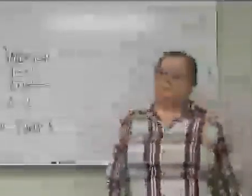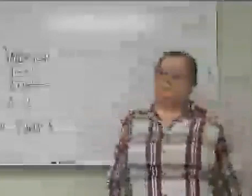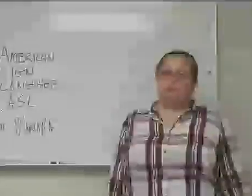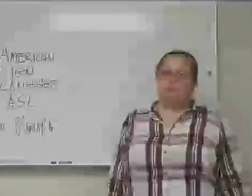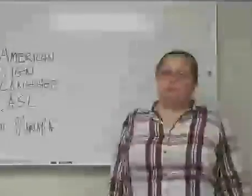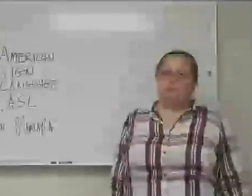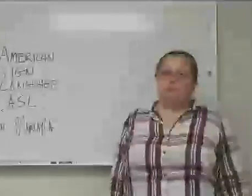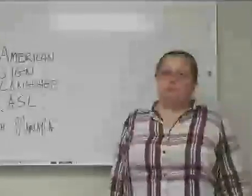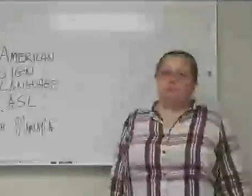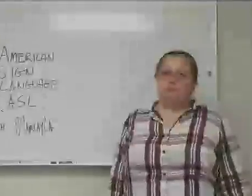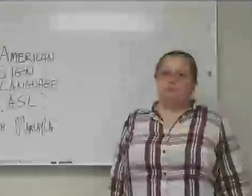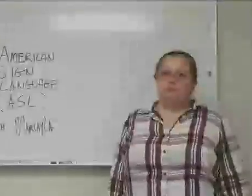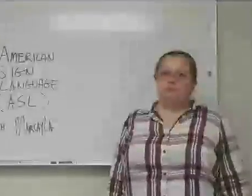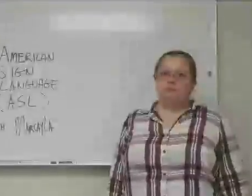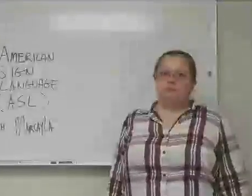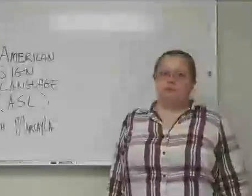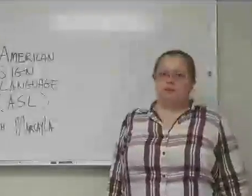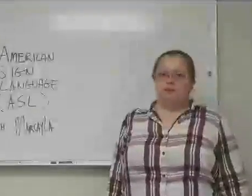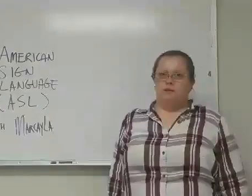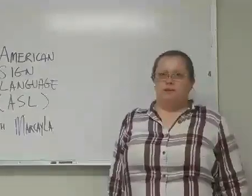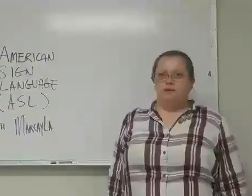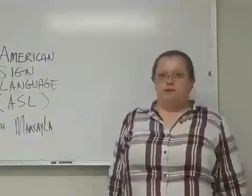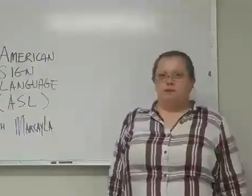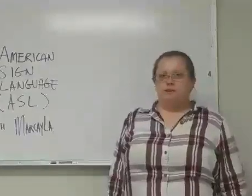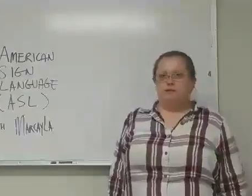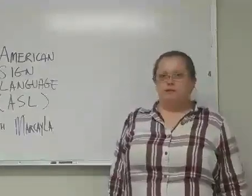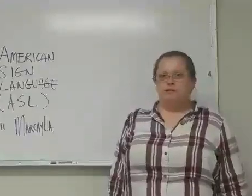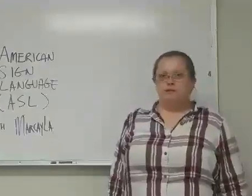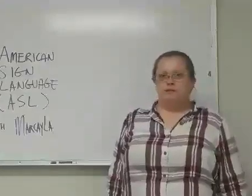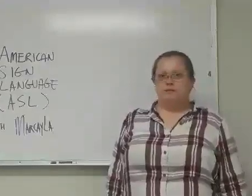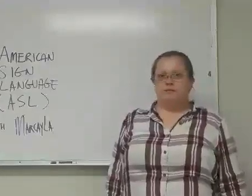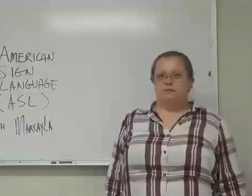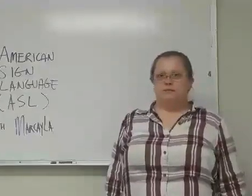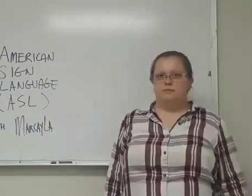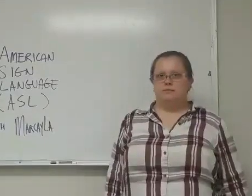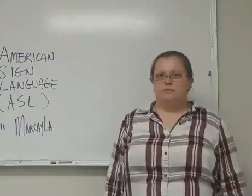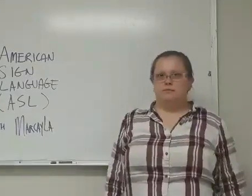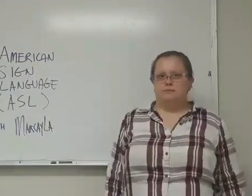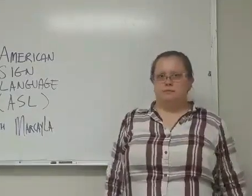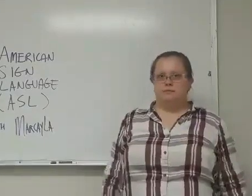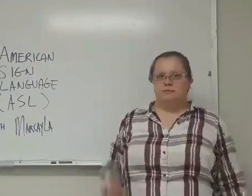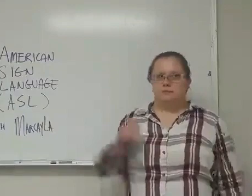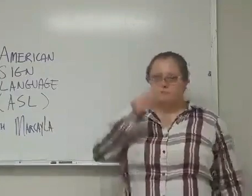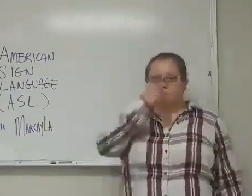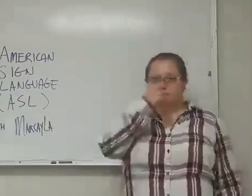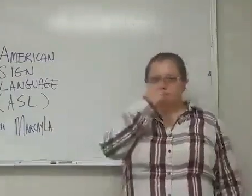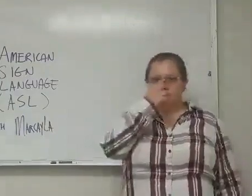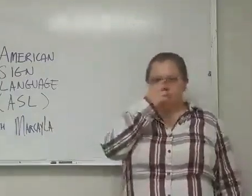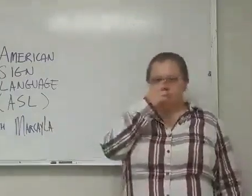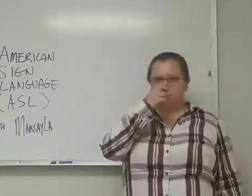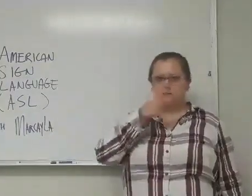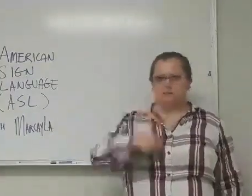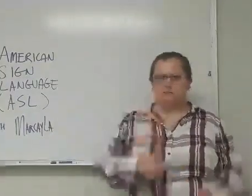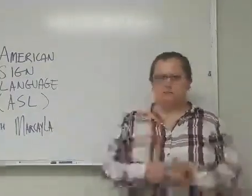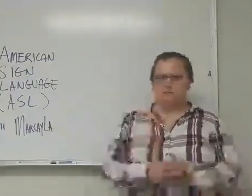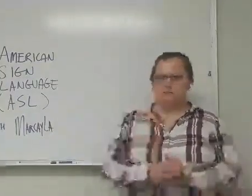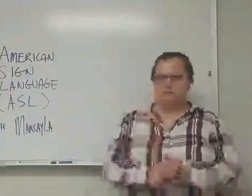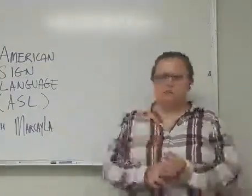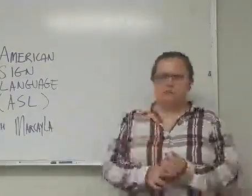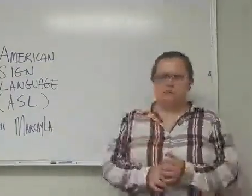What do you do for fun? Just to break the ice of, I've met someone who cannot, knows ASL. I